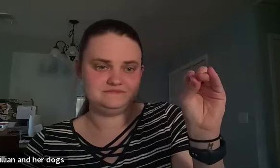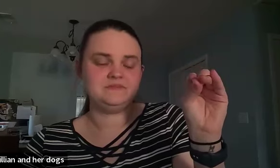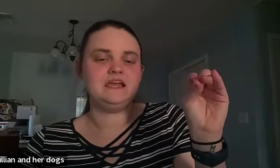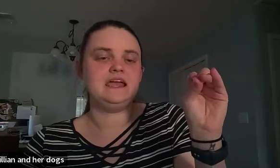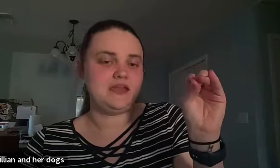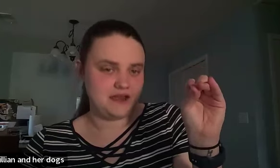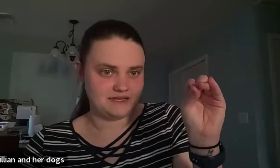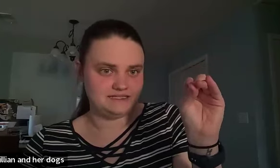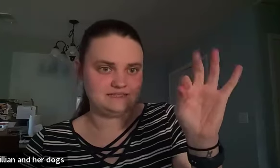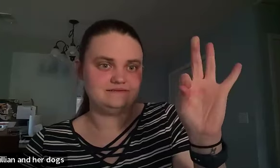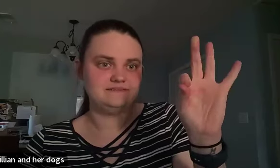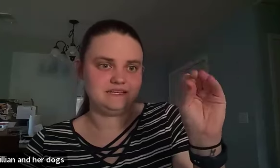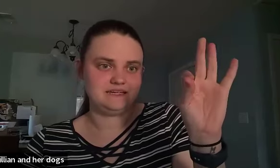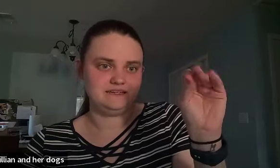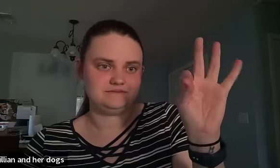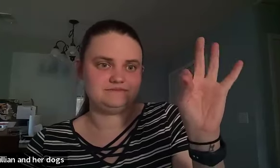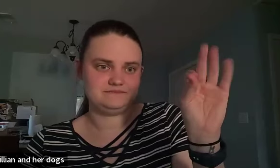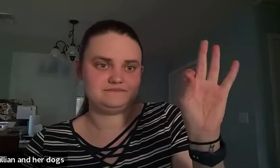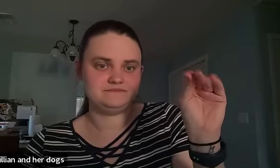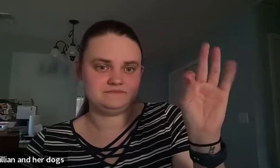And 90, 90,